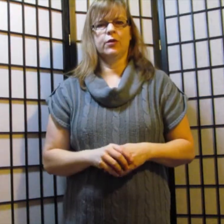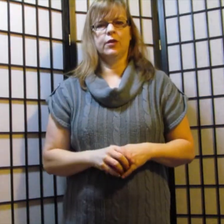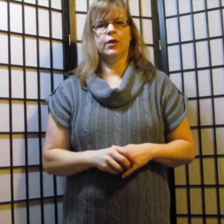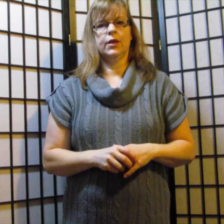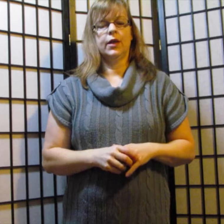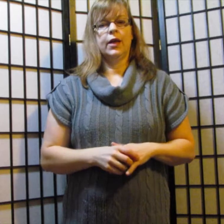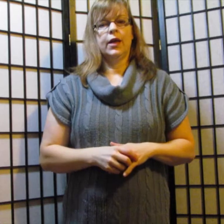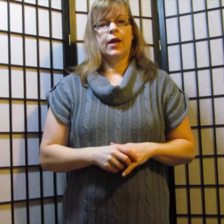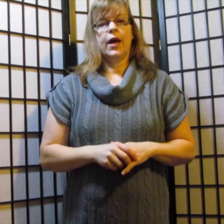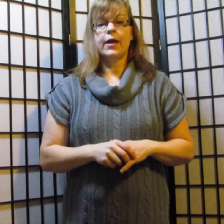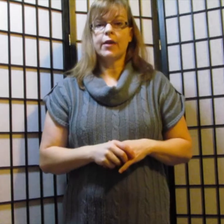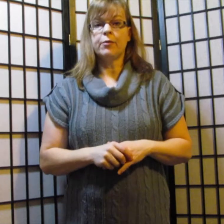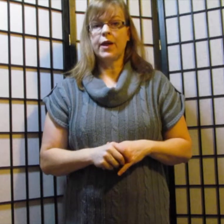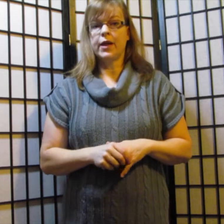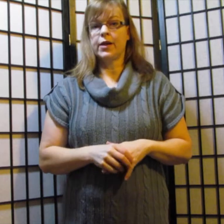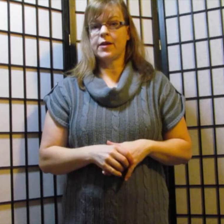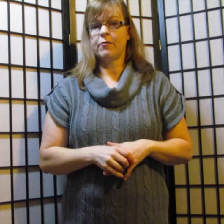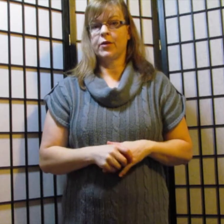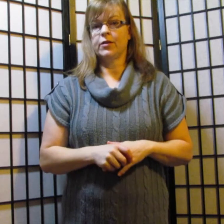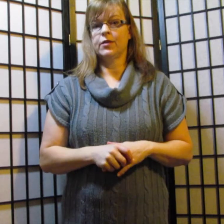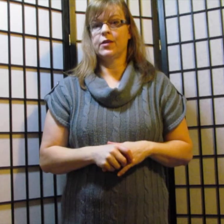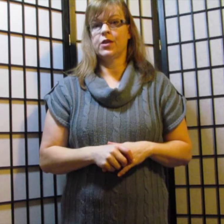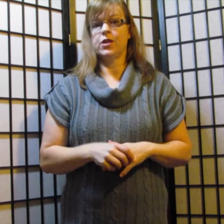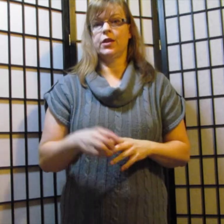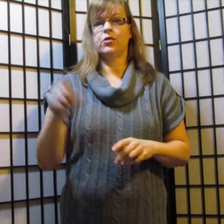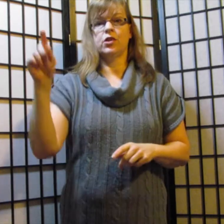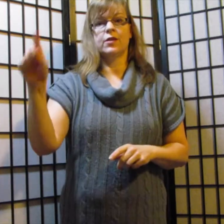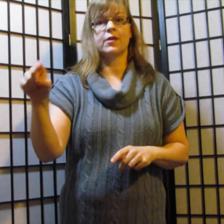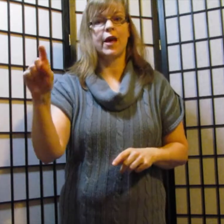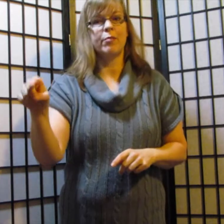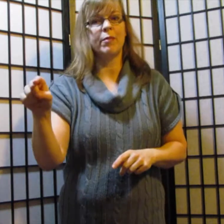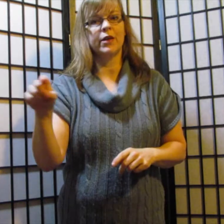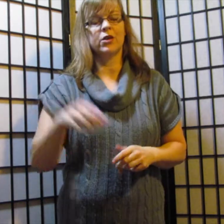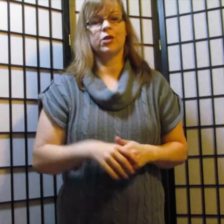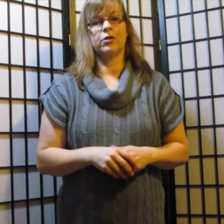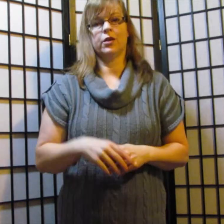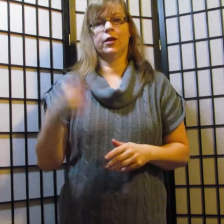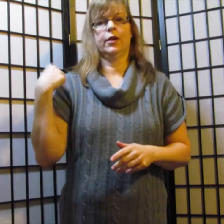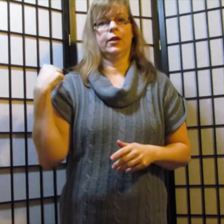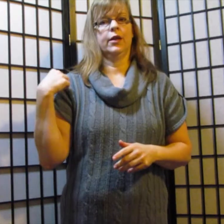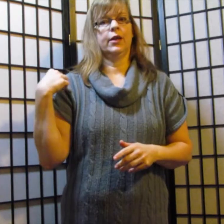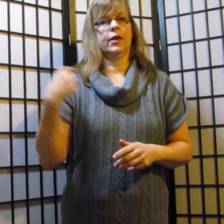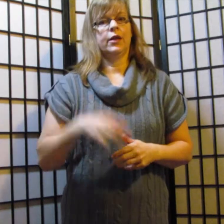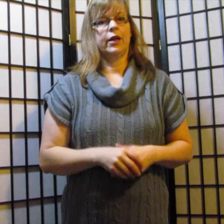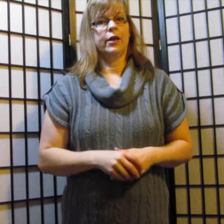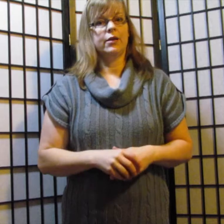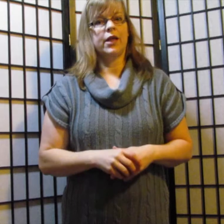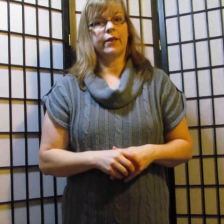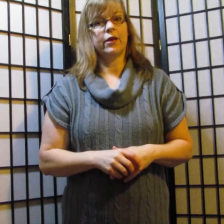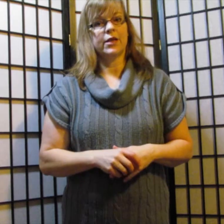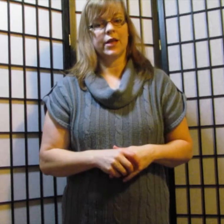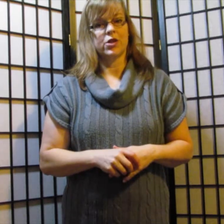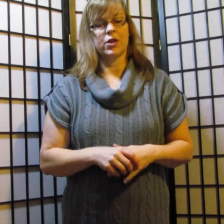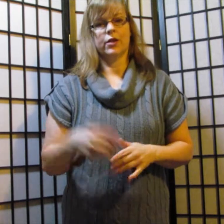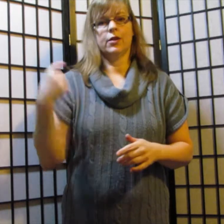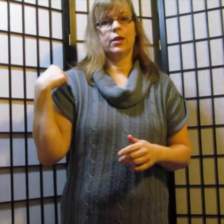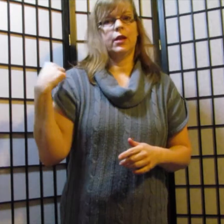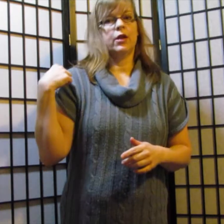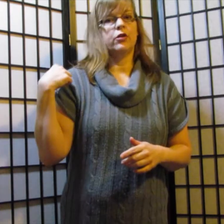close. Another way to get a deaf person's attention is to just tap them on the shoulder to get their attention.